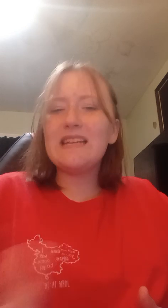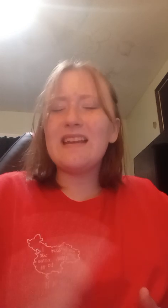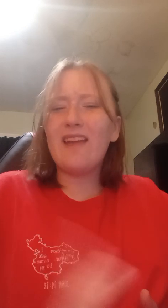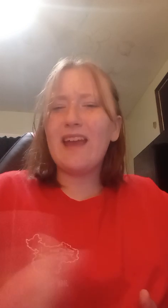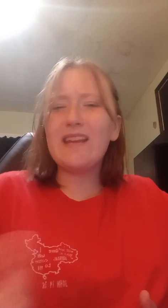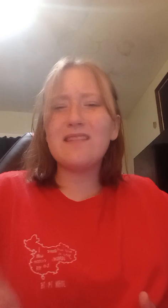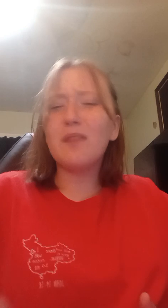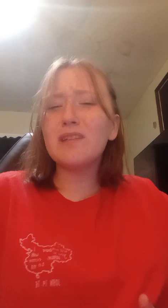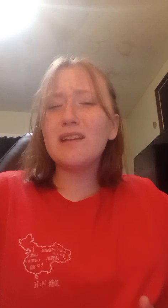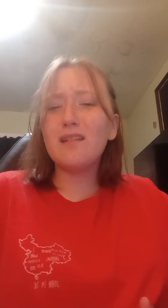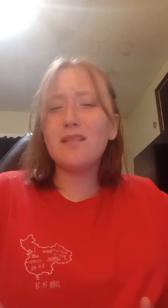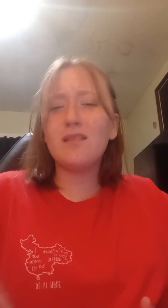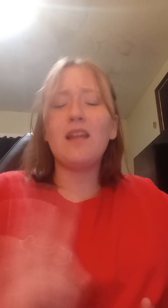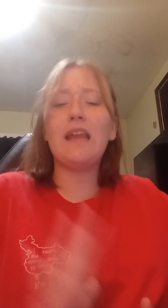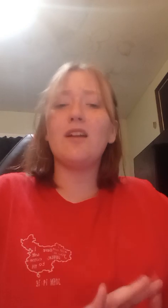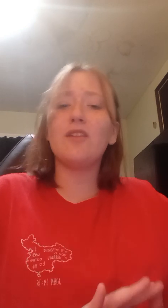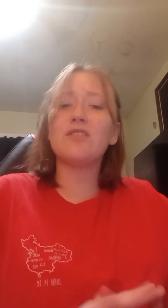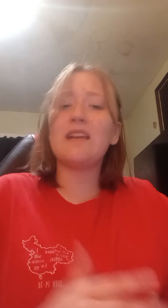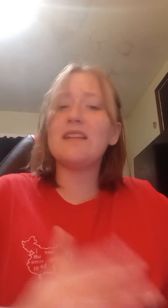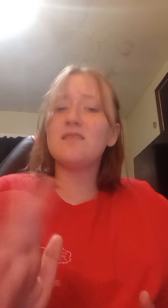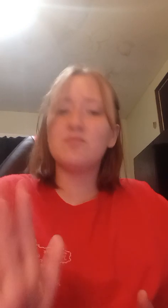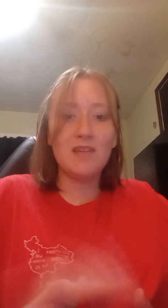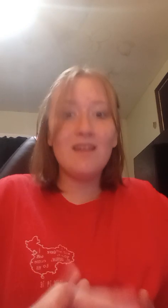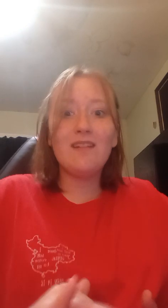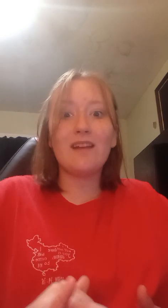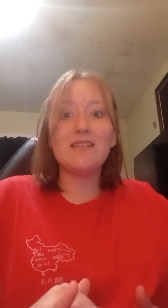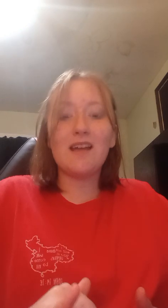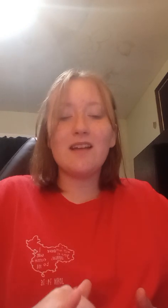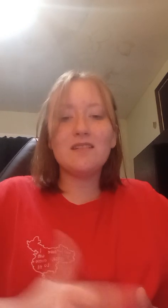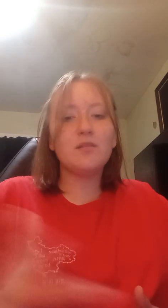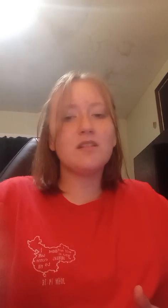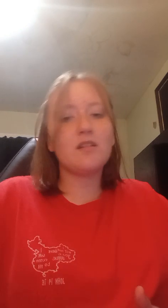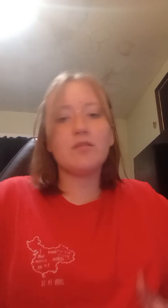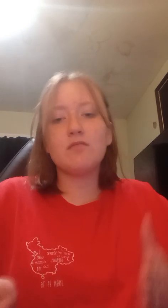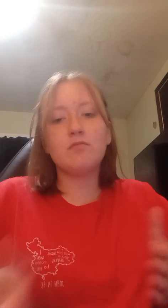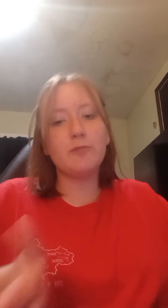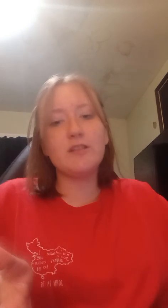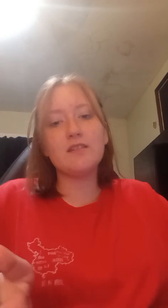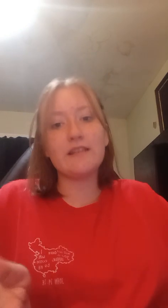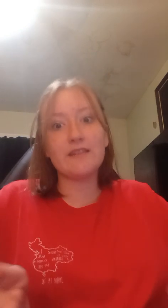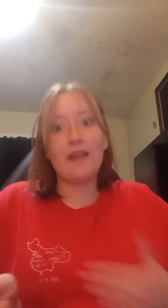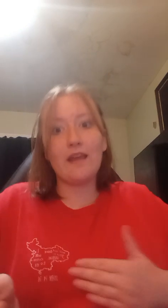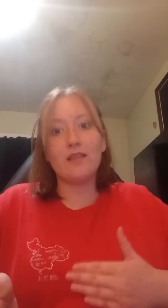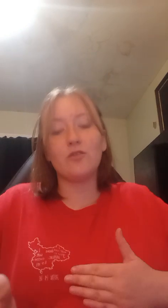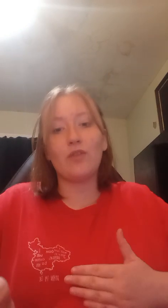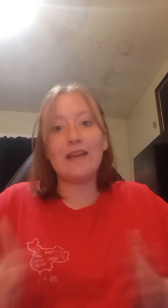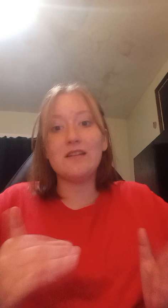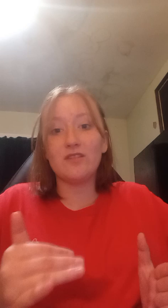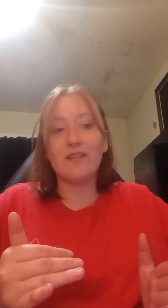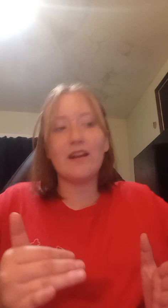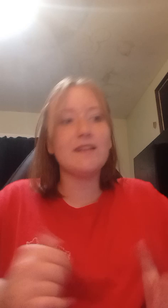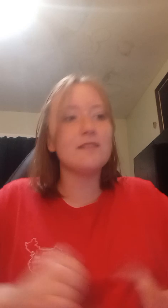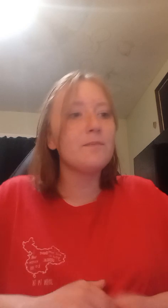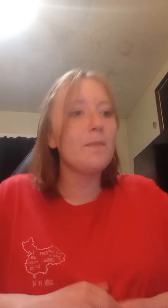1980 something, and then others say it's 1990 something, so we just like say the 80s to the 90s.